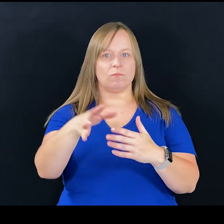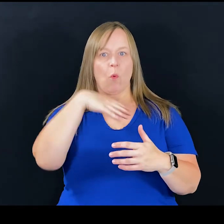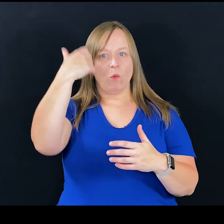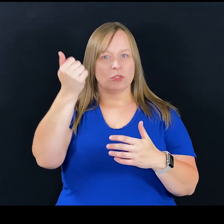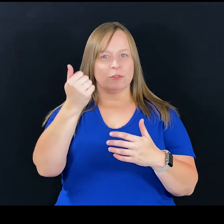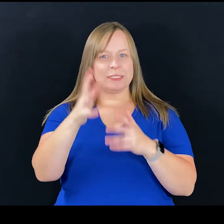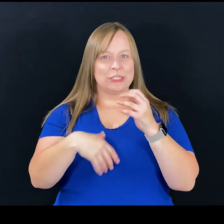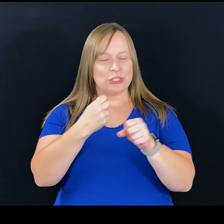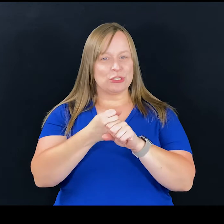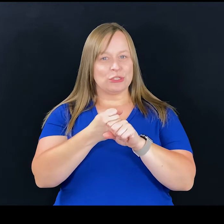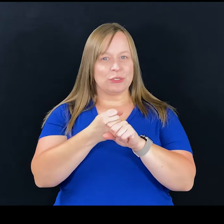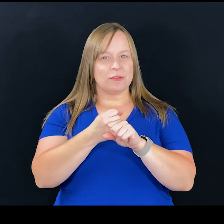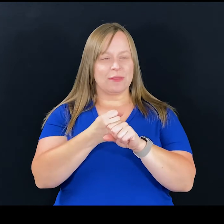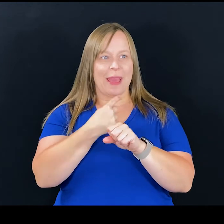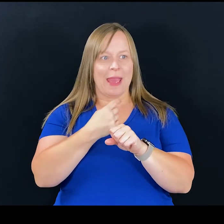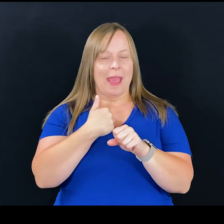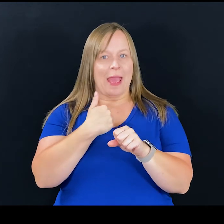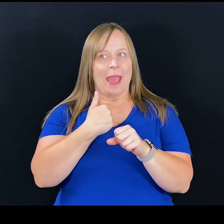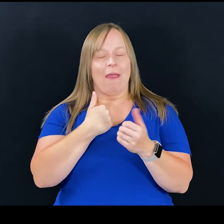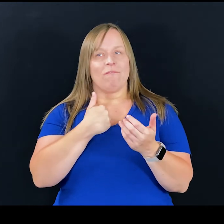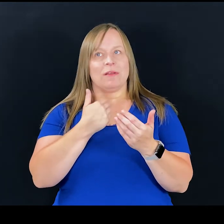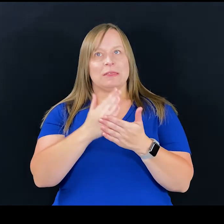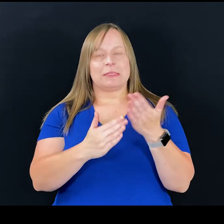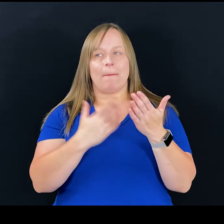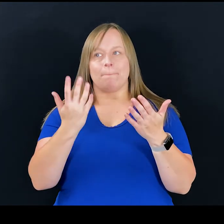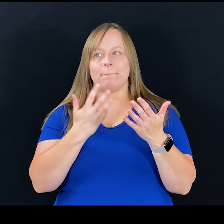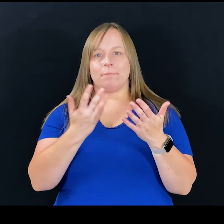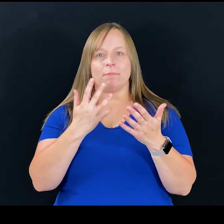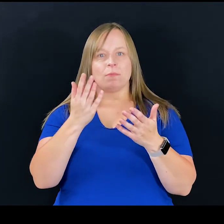move into their older years, that they've got some